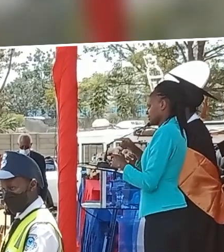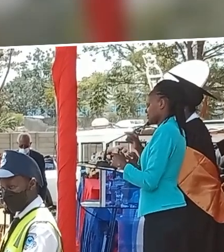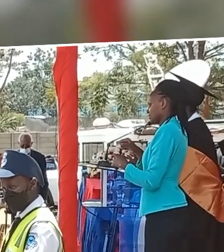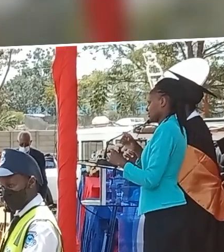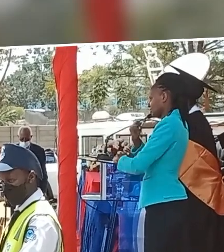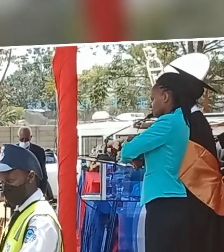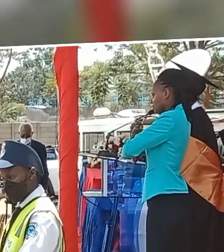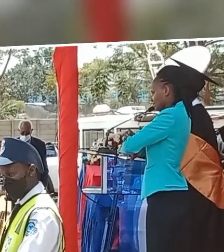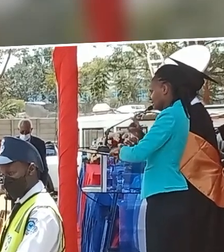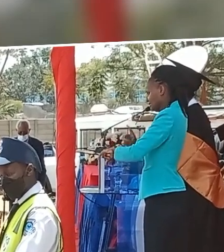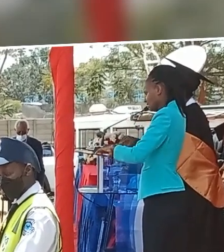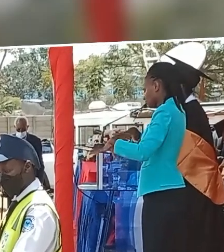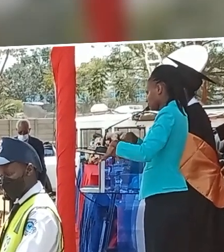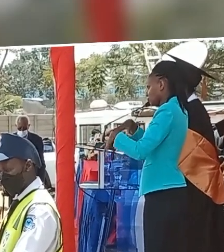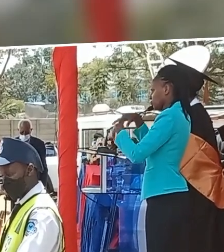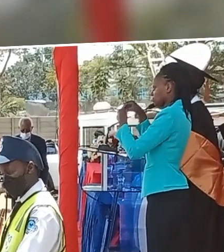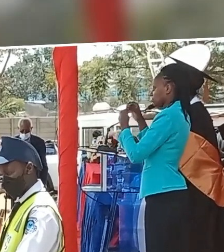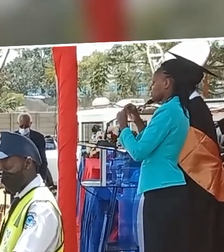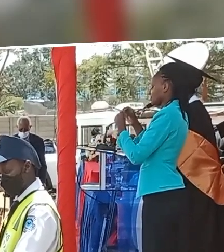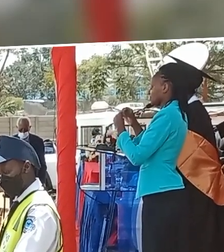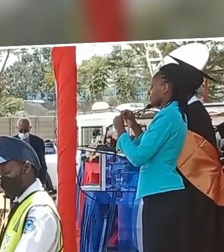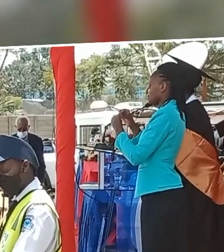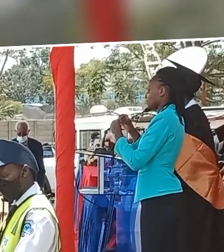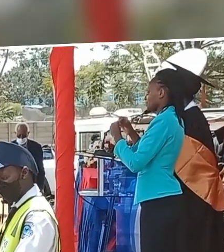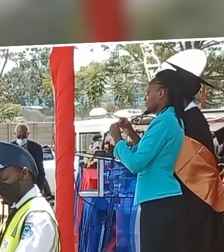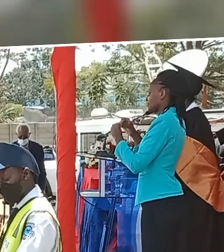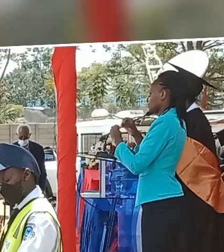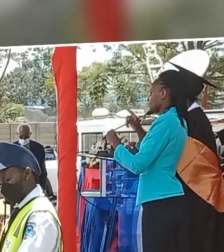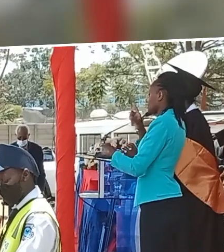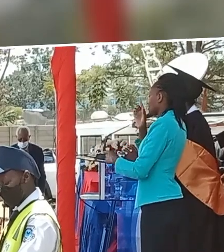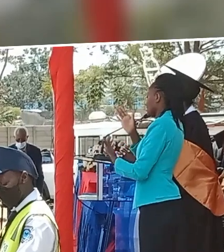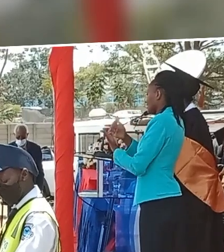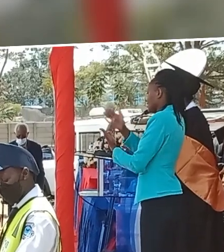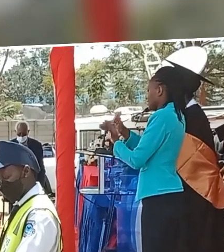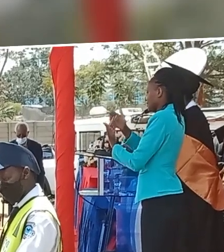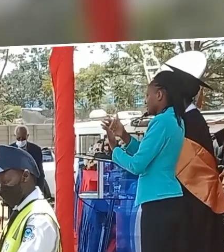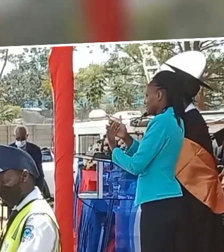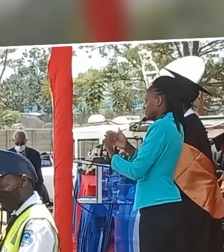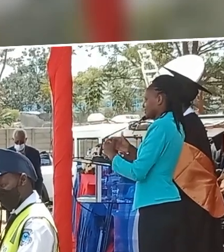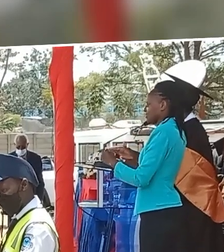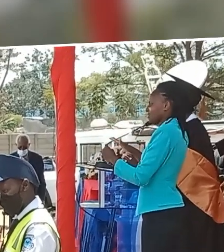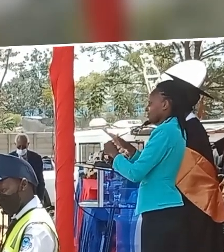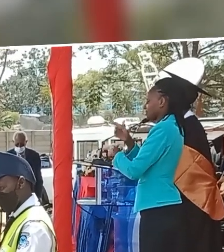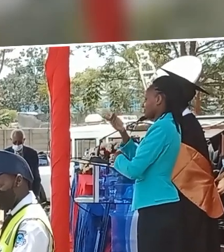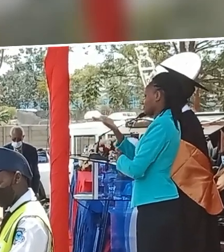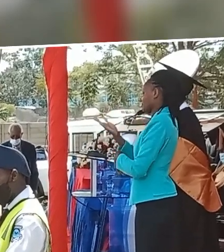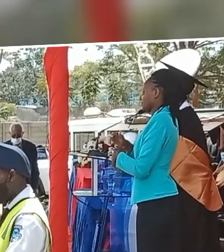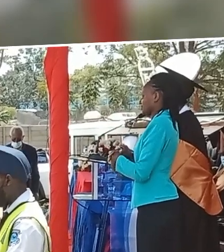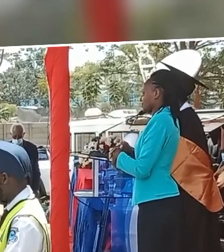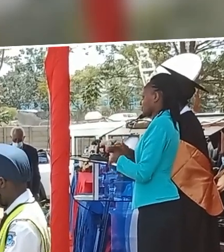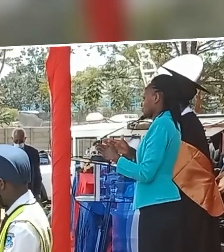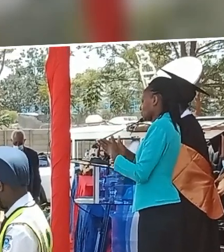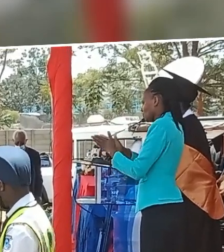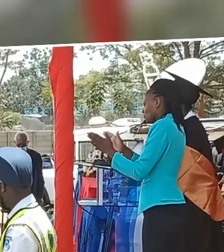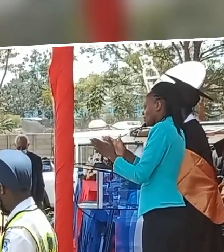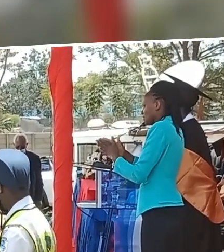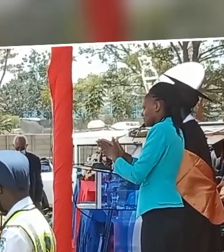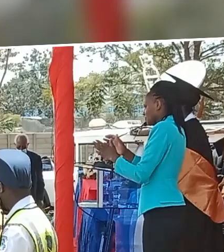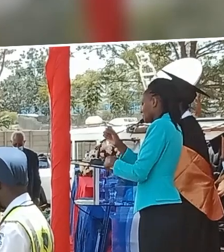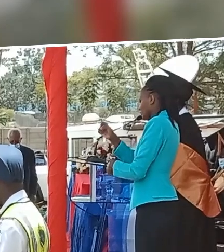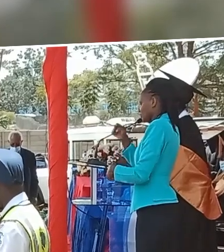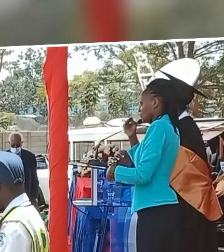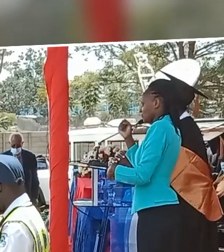institution, Lord, we speak your favor upon them, that doors will open for them, doors of